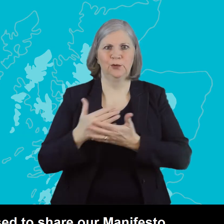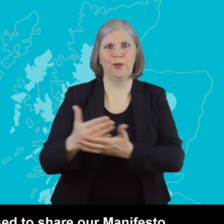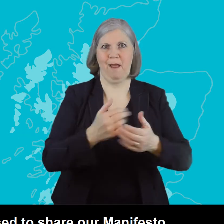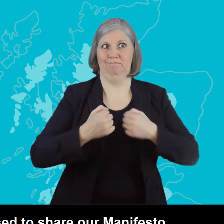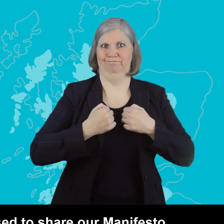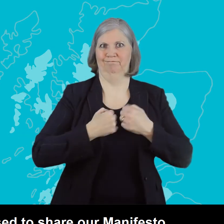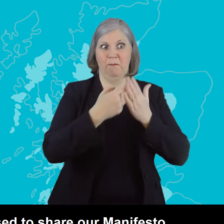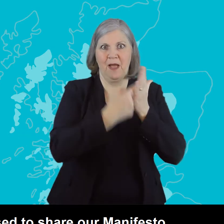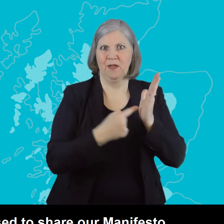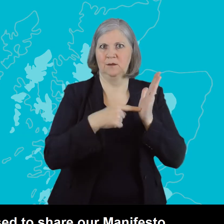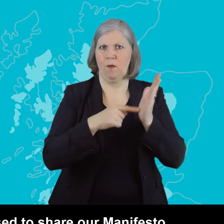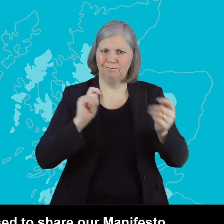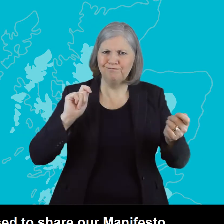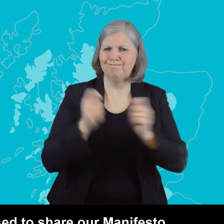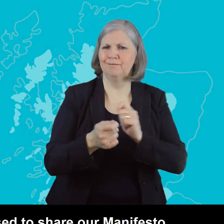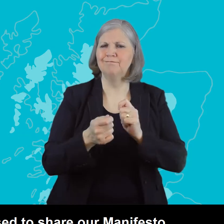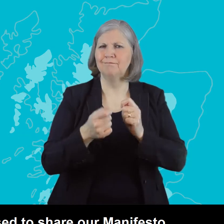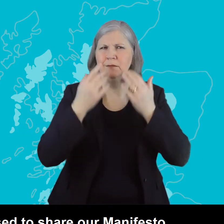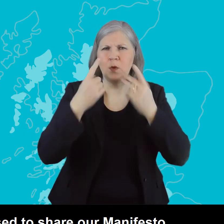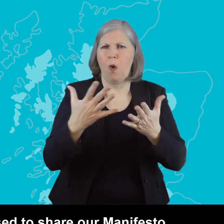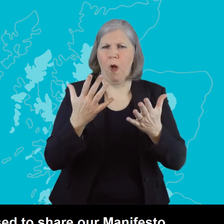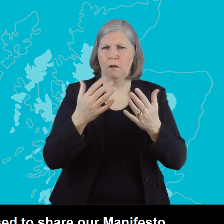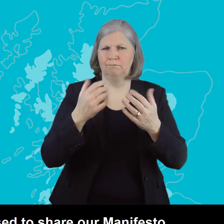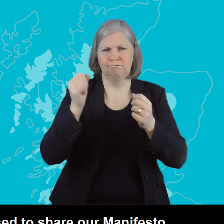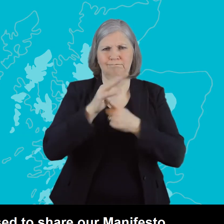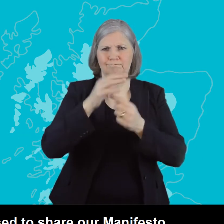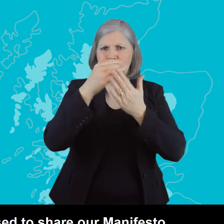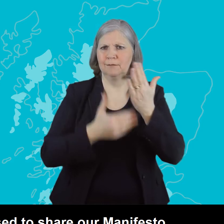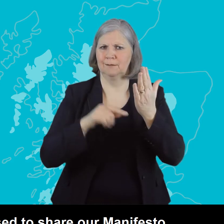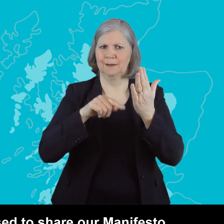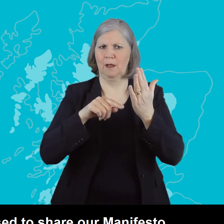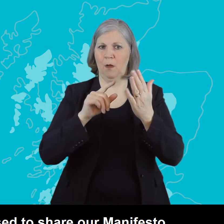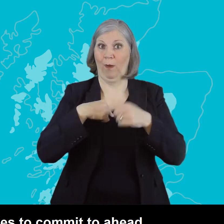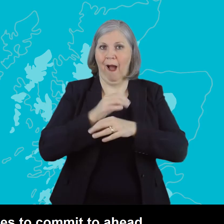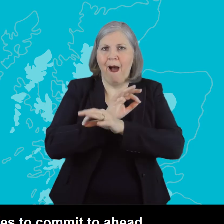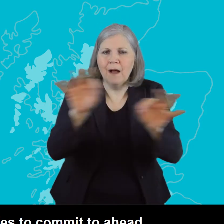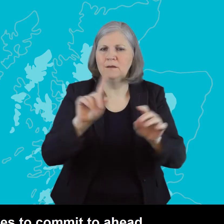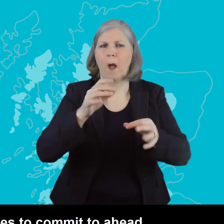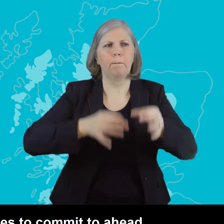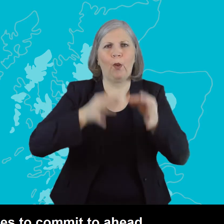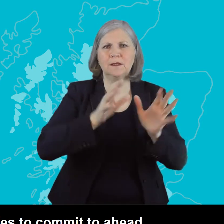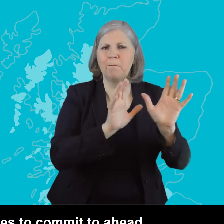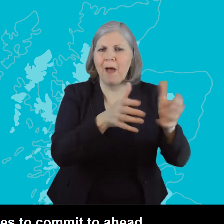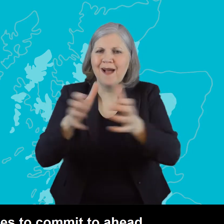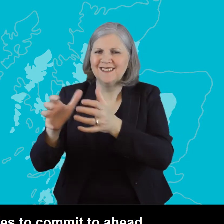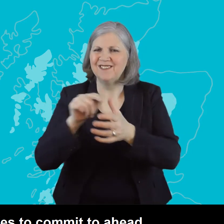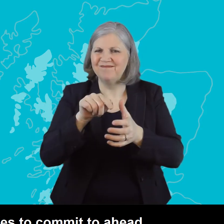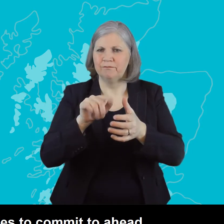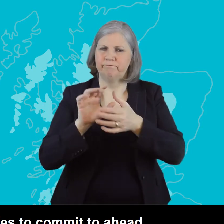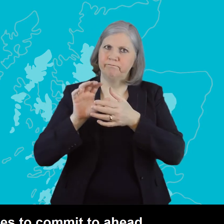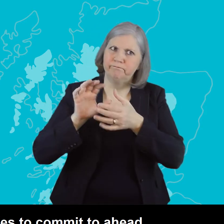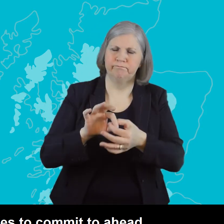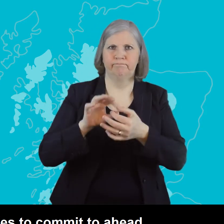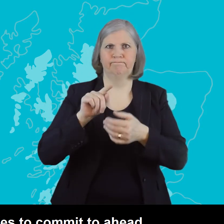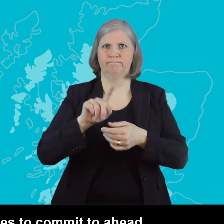Disability Equality Scotland is pleased to share our Manifesto for Change, which outlines the priorities that we are asking political parties to commit to ahead of next